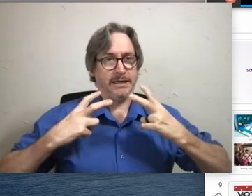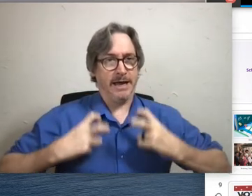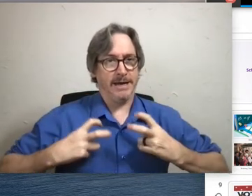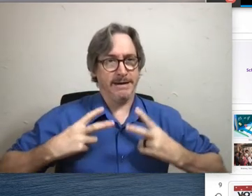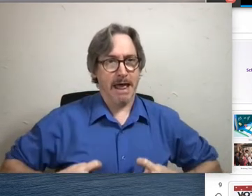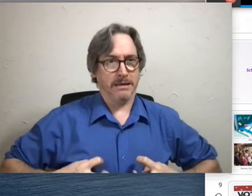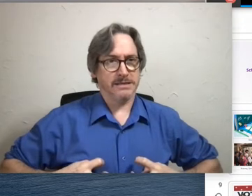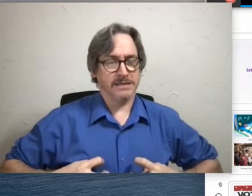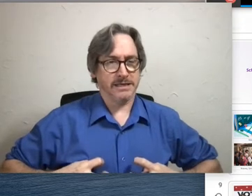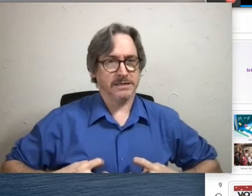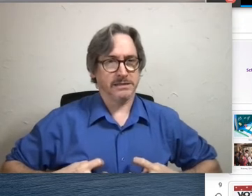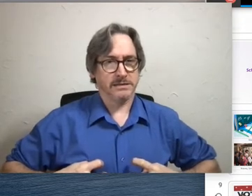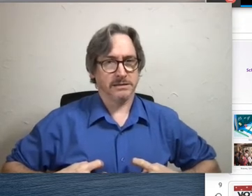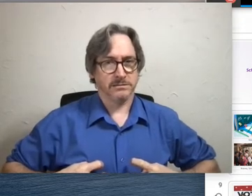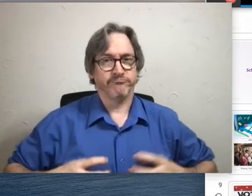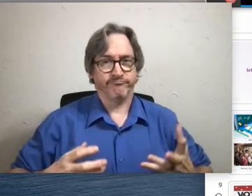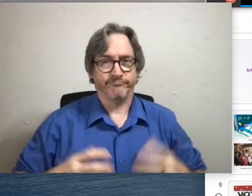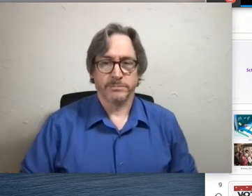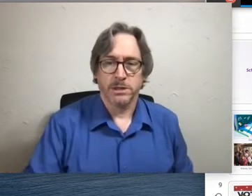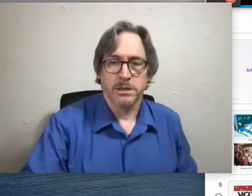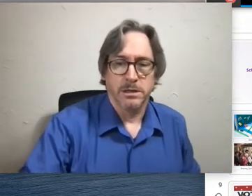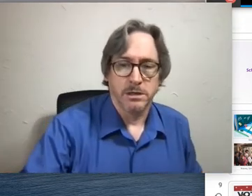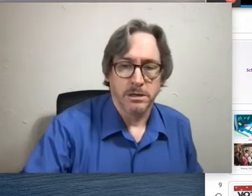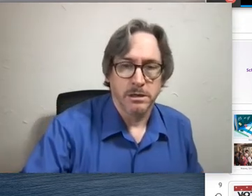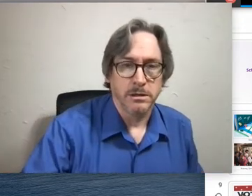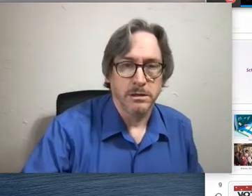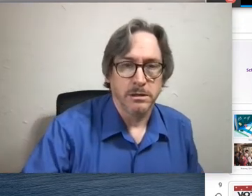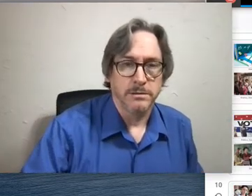body analysis.